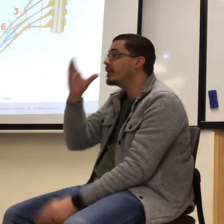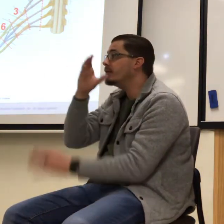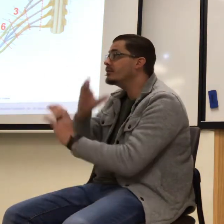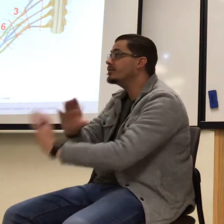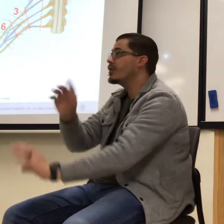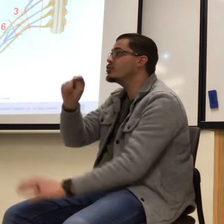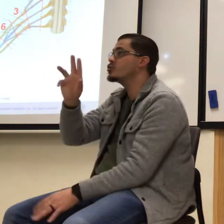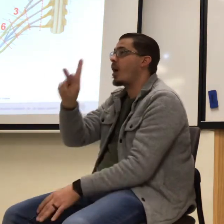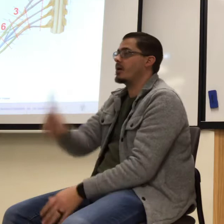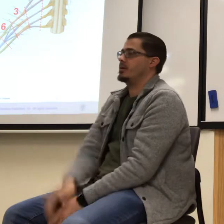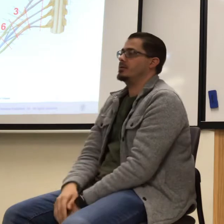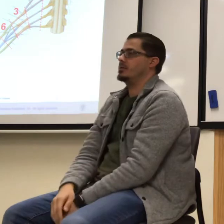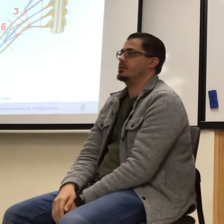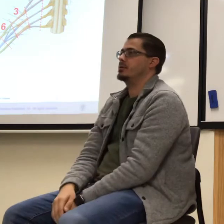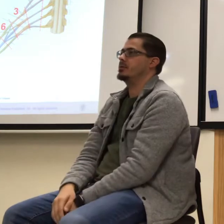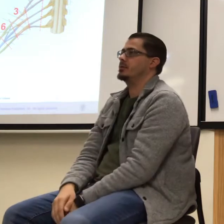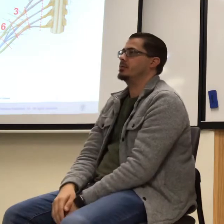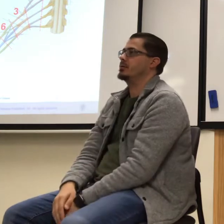Upper,